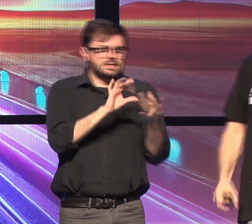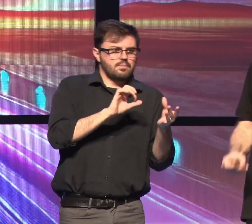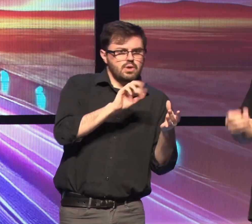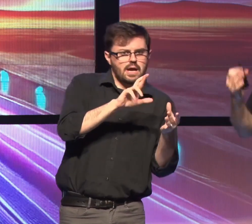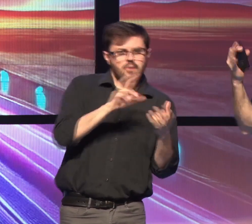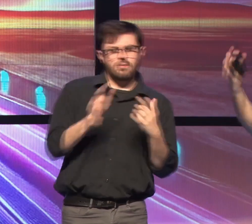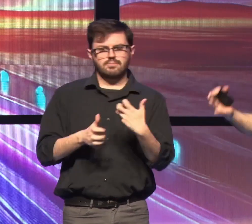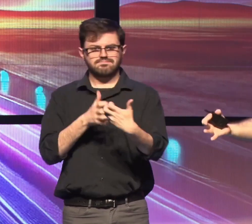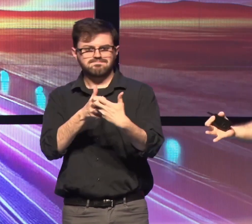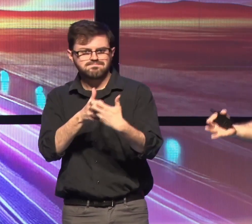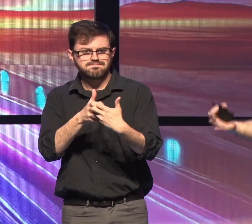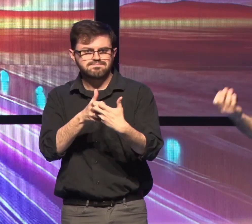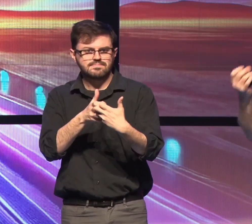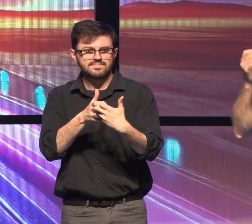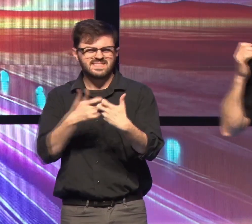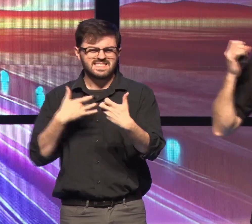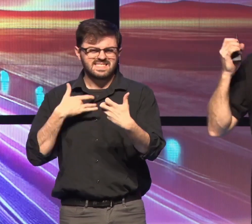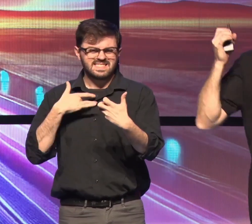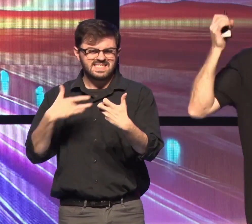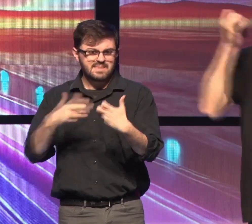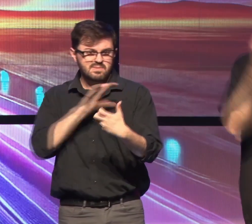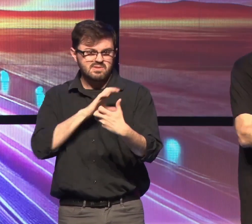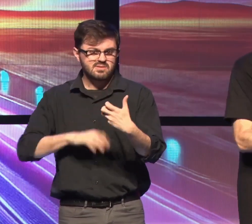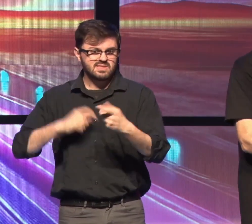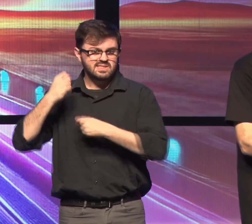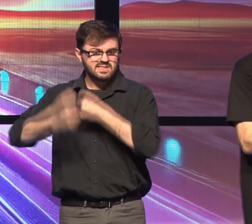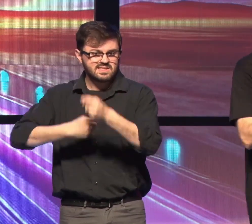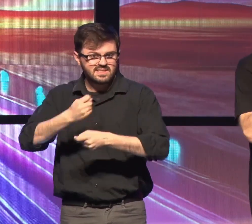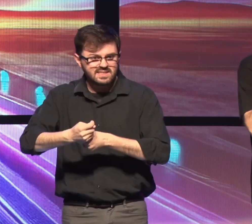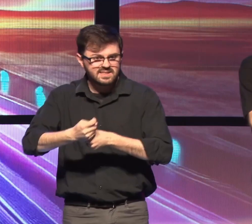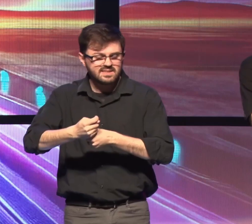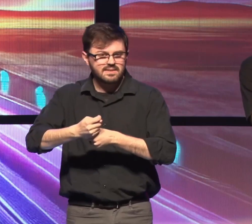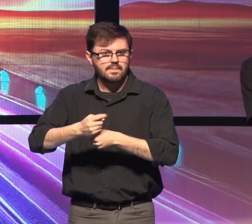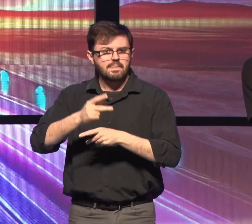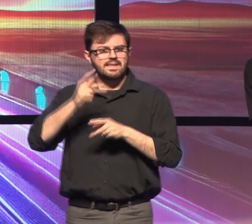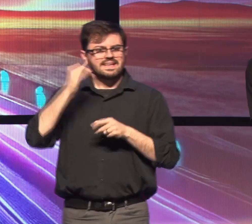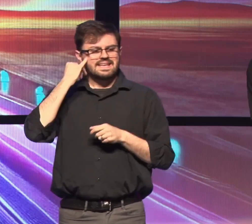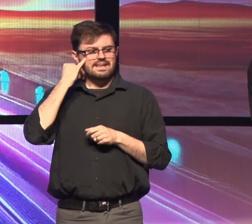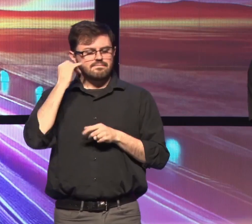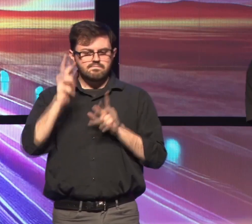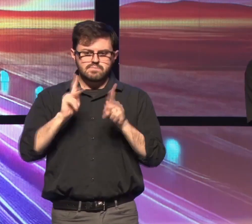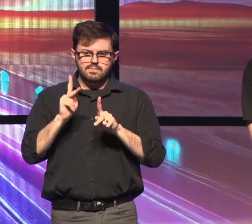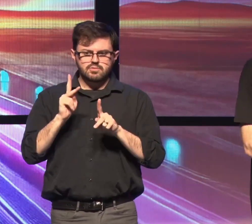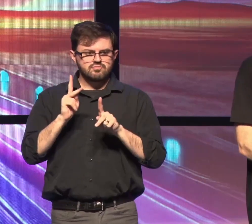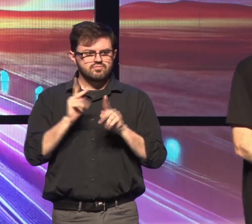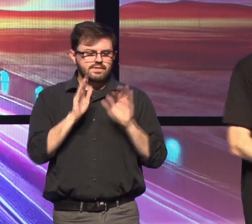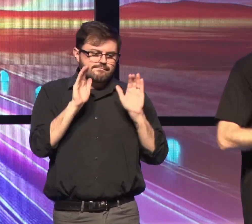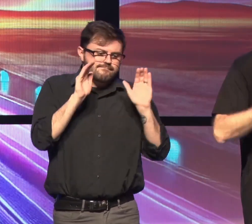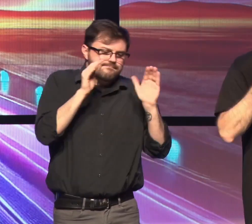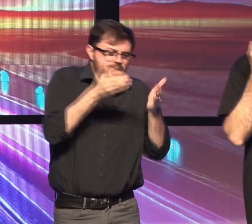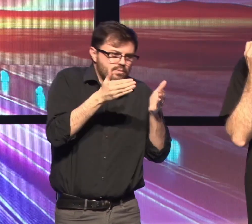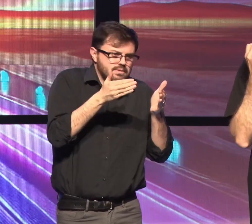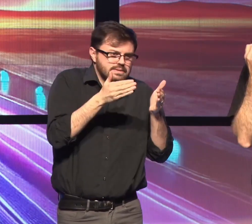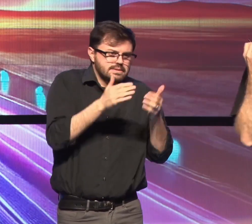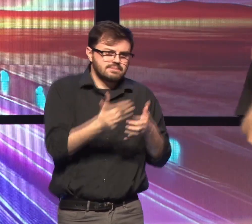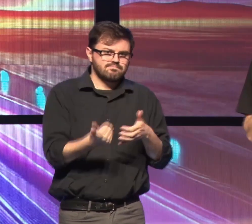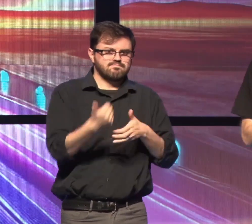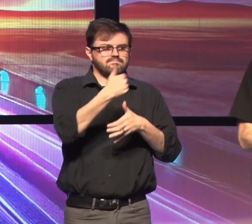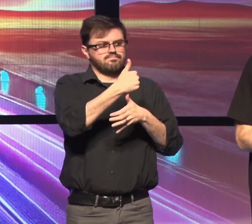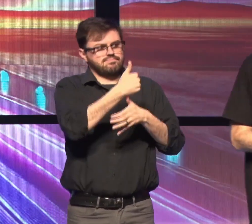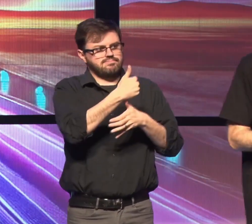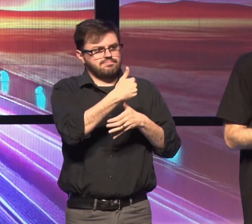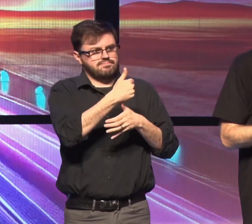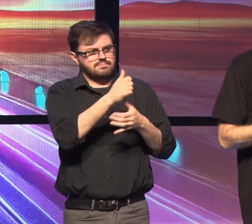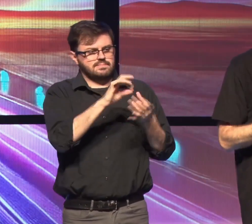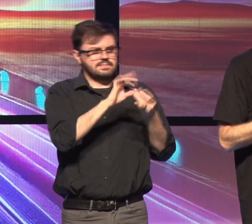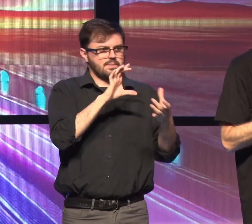oftentimes what we see within the Christian tradition, folks that focus on say focus on accommodation, or they focus on